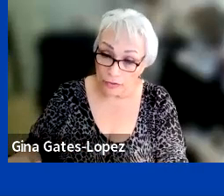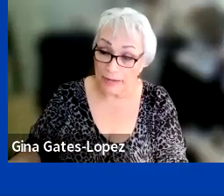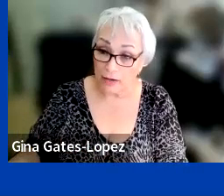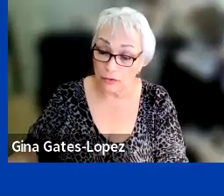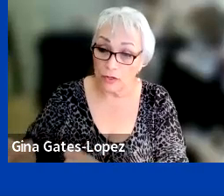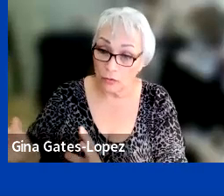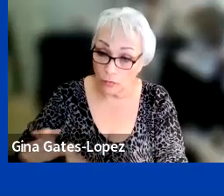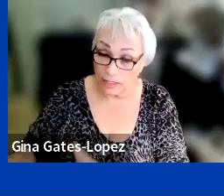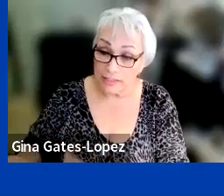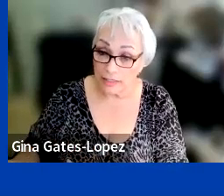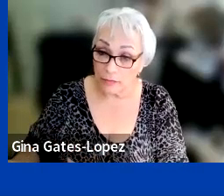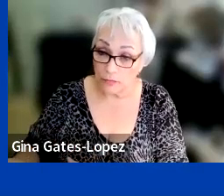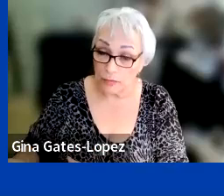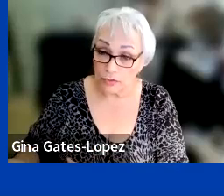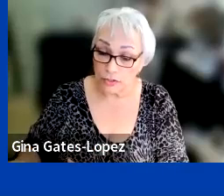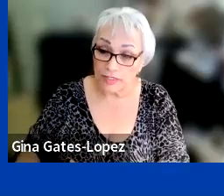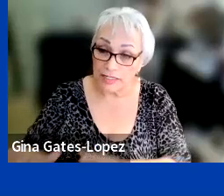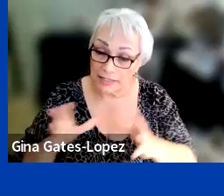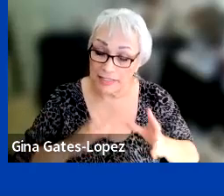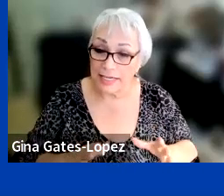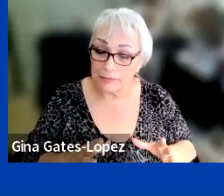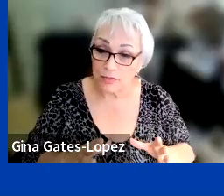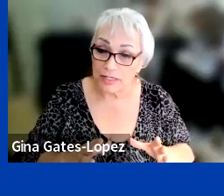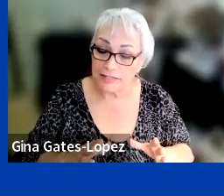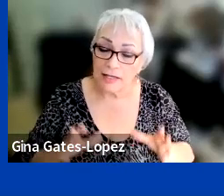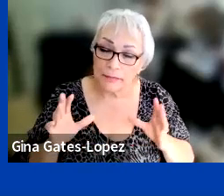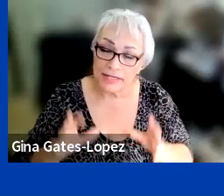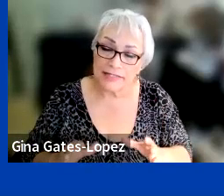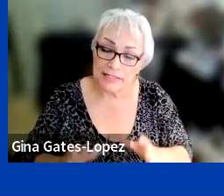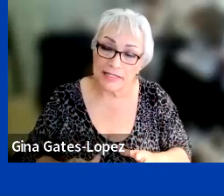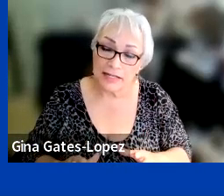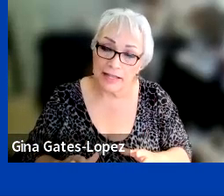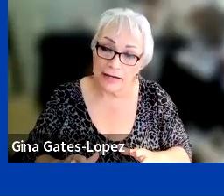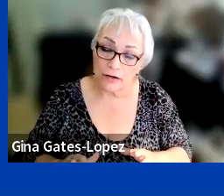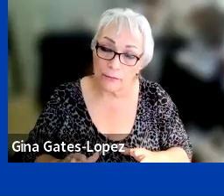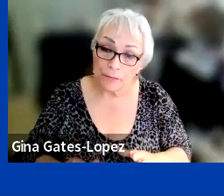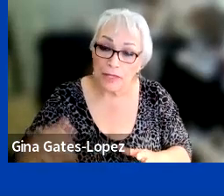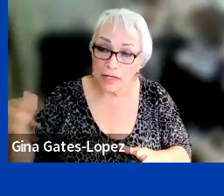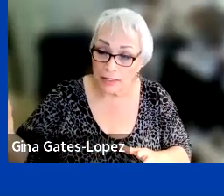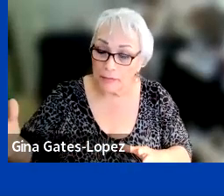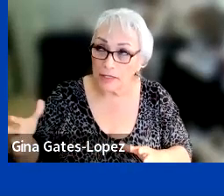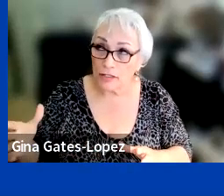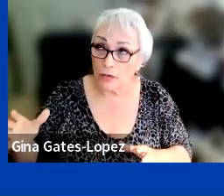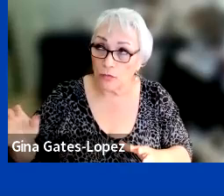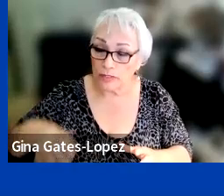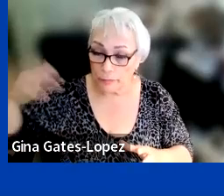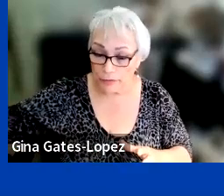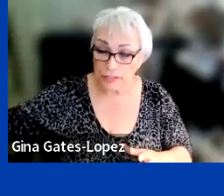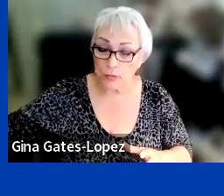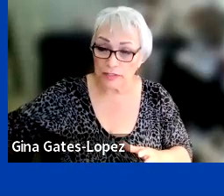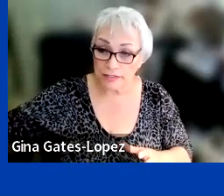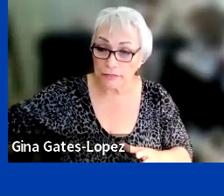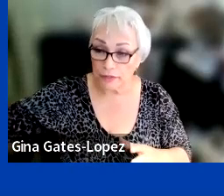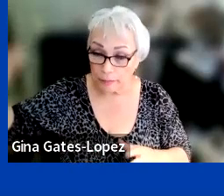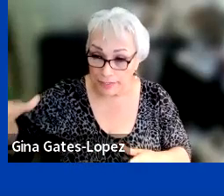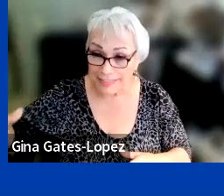and heard about what we were doing. And then he came to us because the need there, you know, when a person